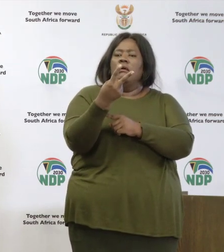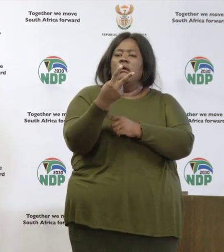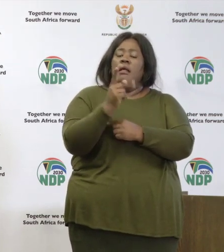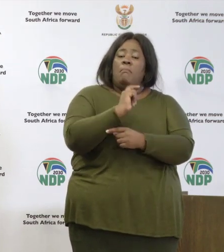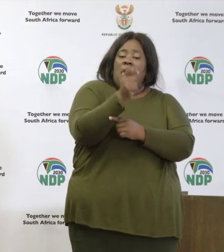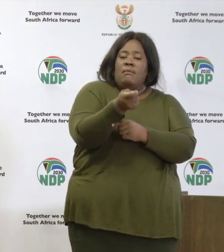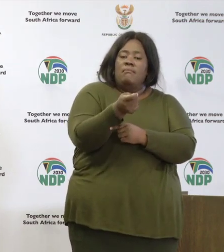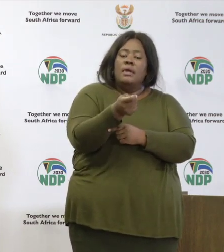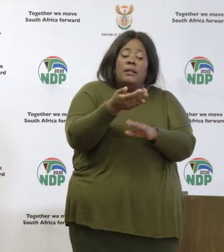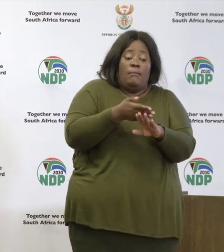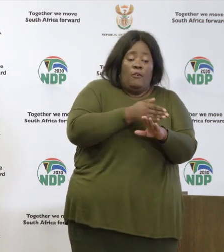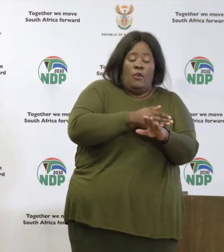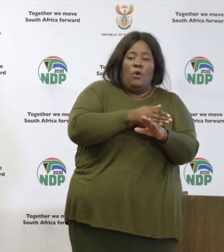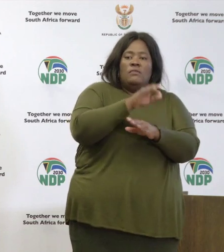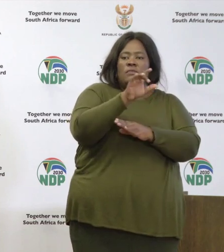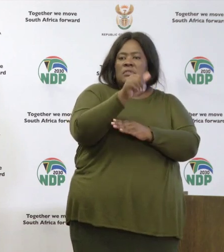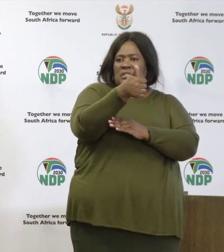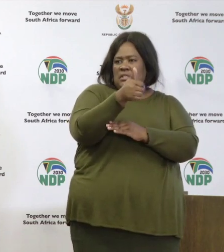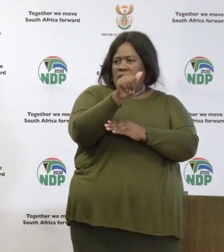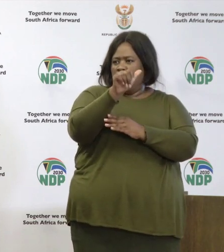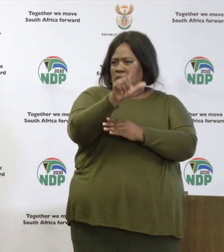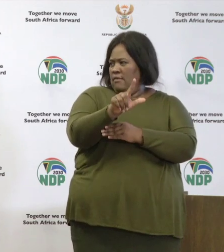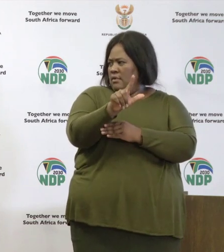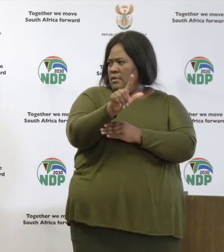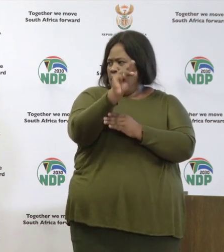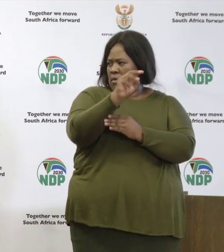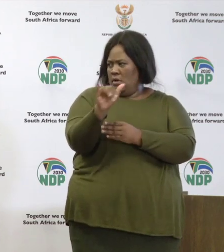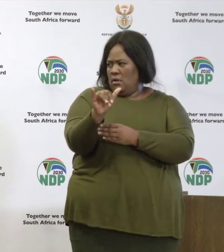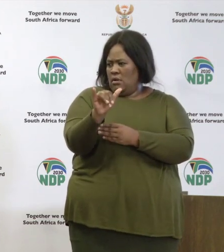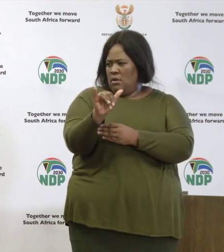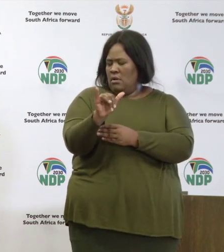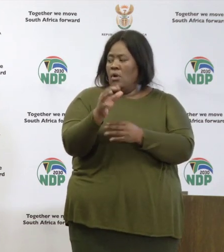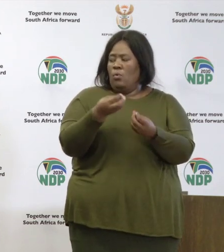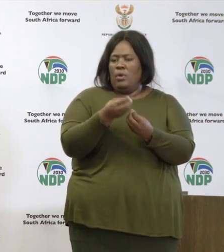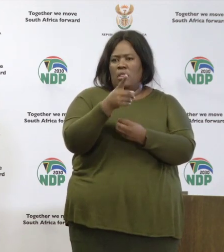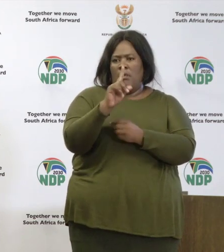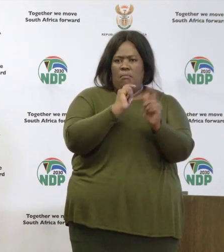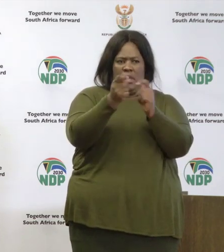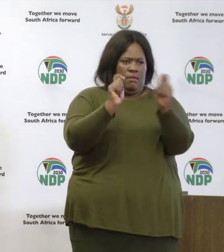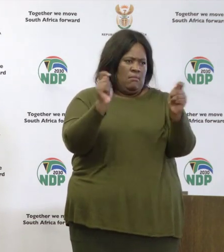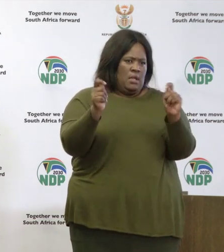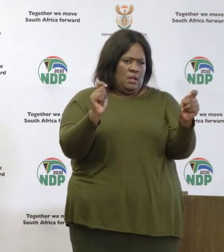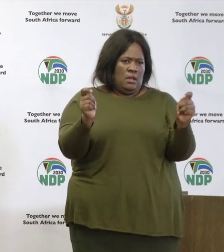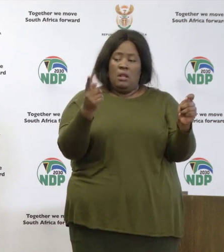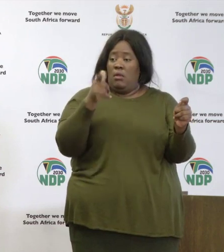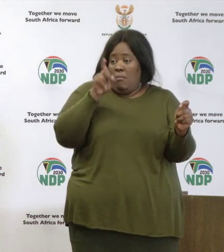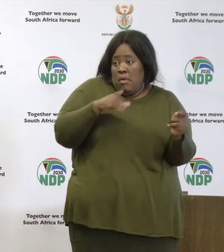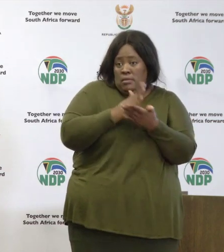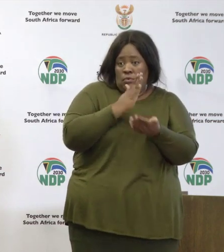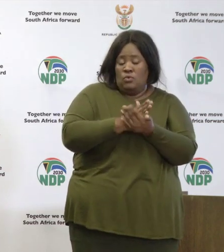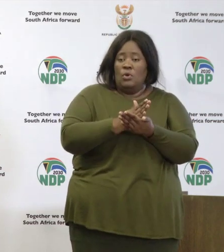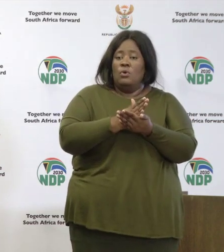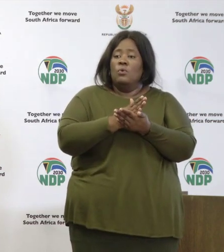of 677 million rands. With all these upfront payments have been meant to ensure